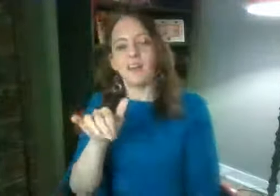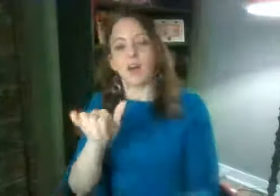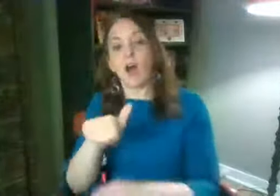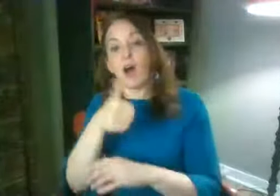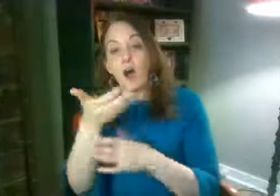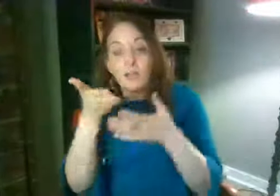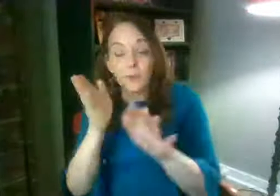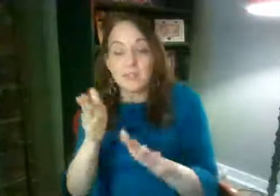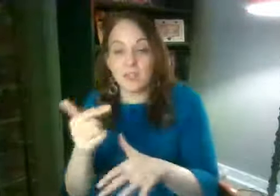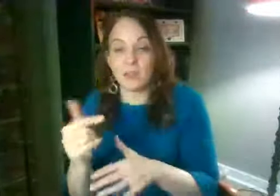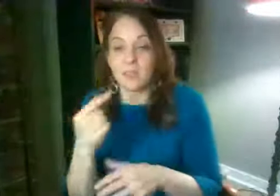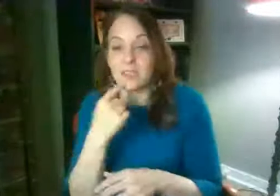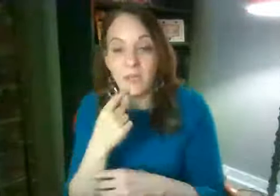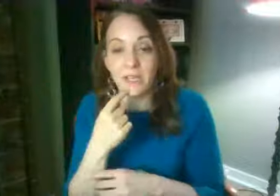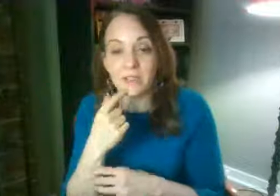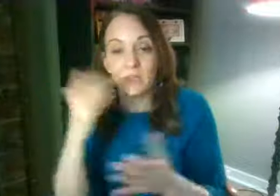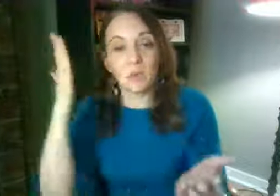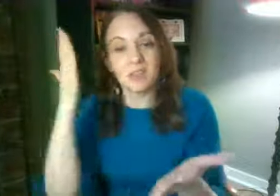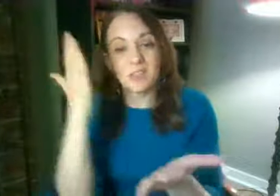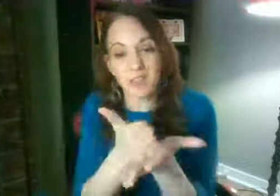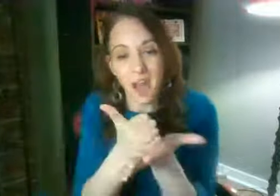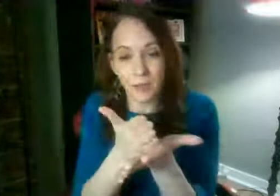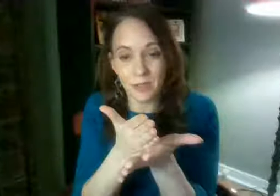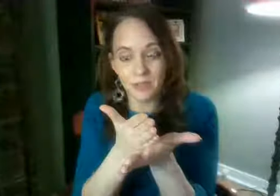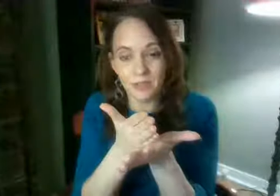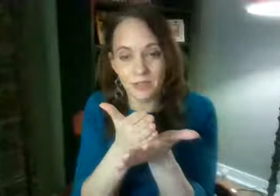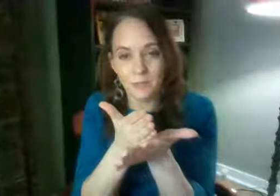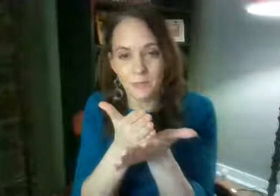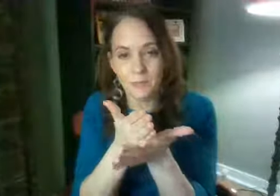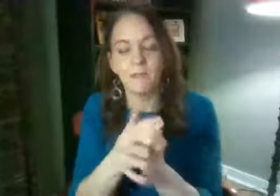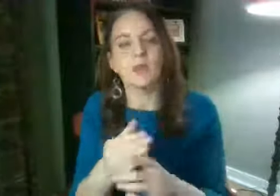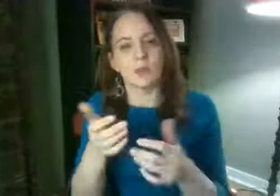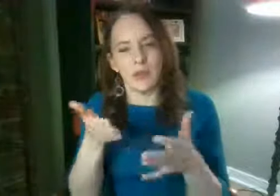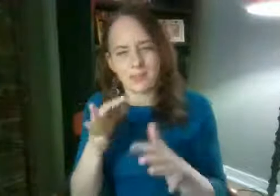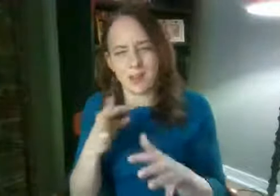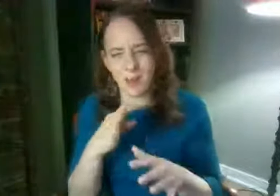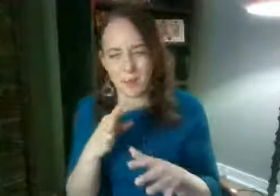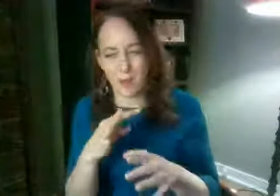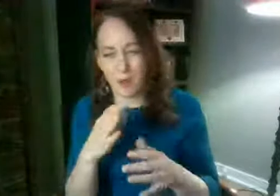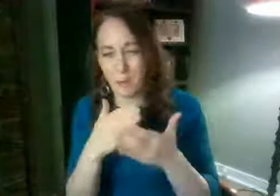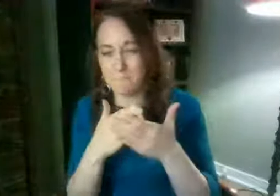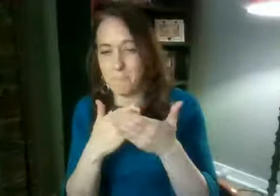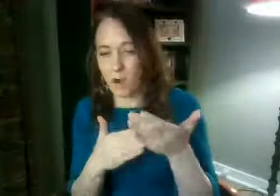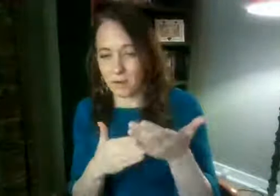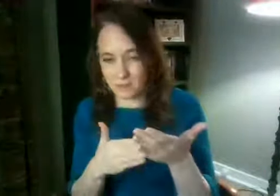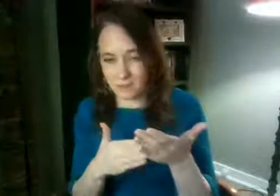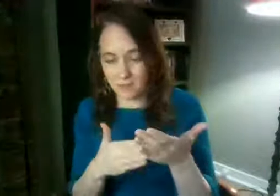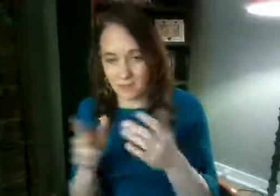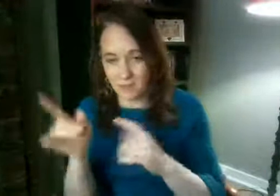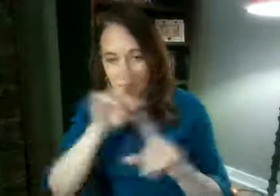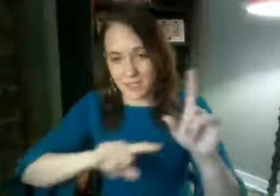There are other ways that you can get somebody to stop. So let's talk about the parts of